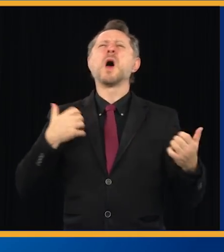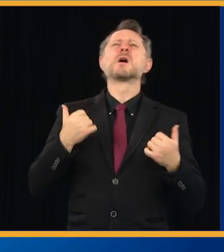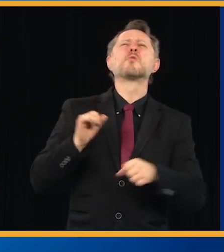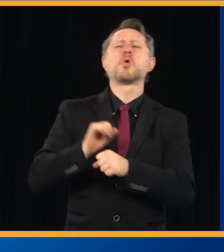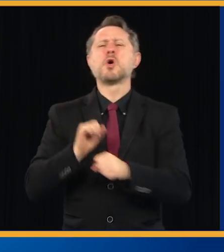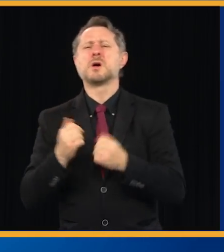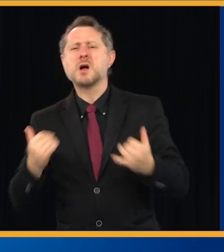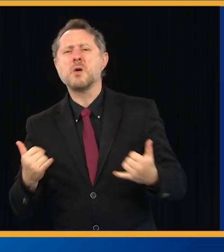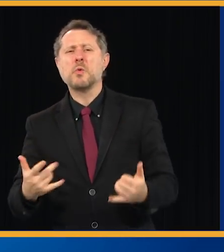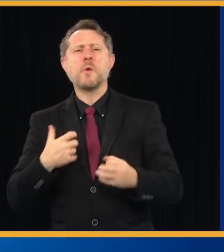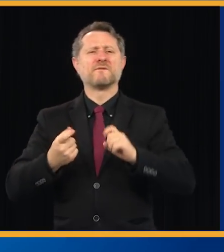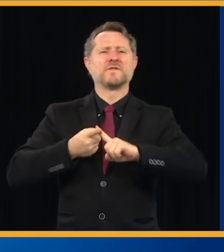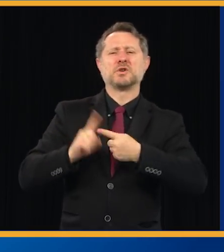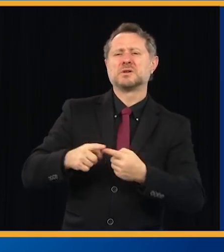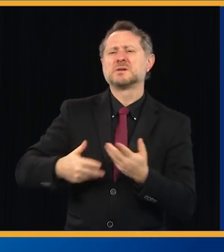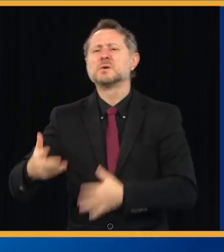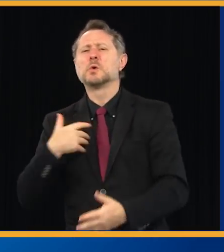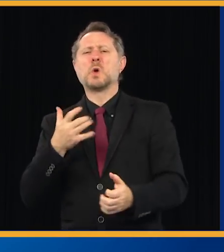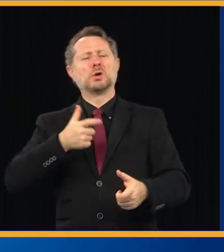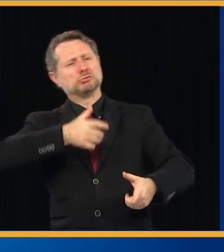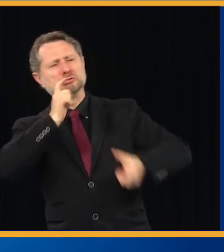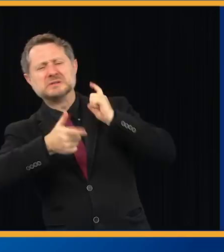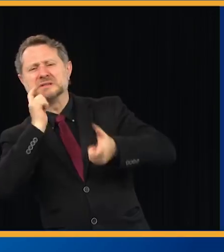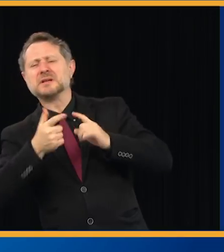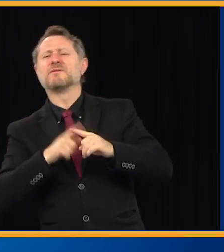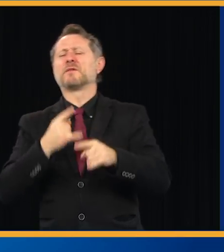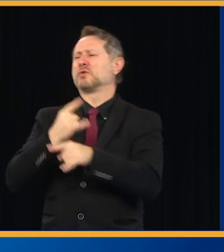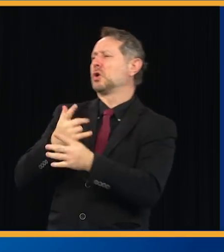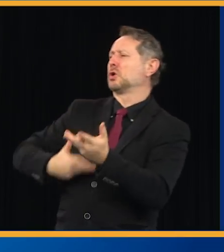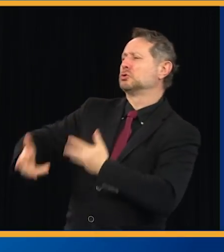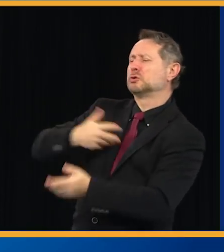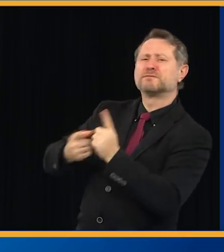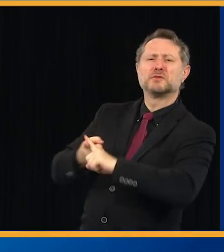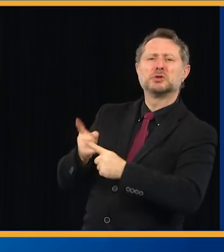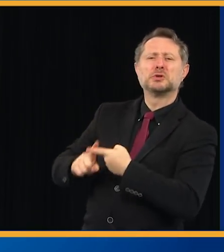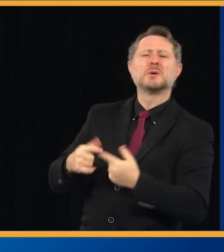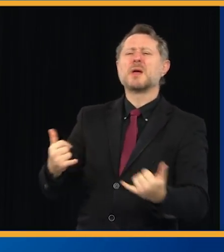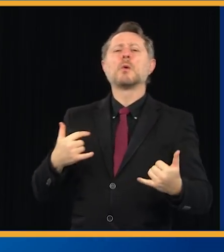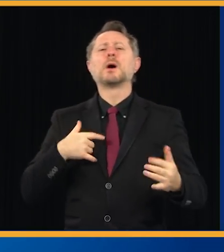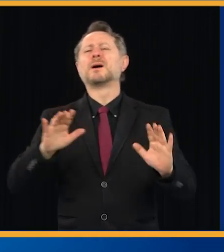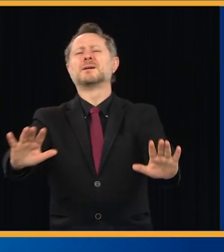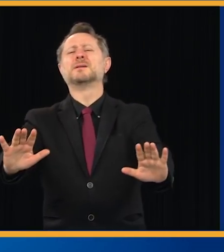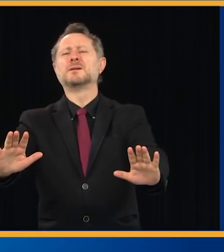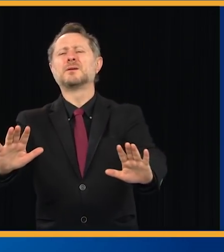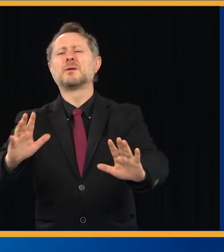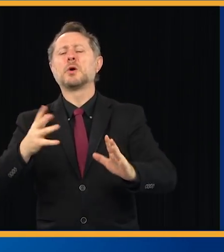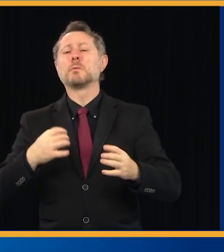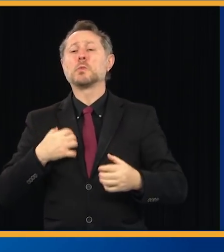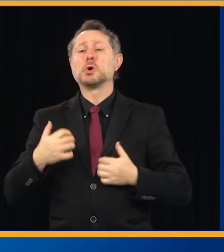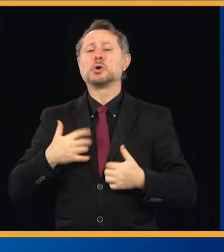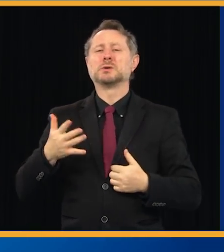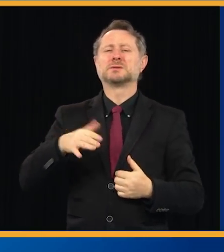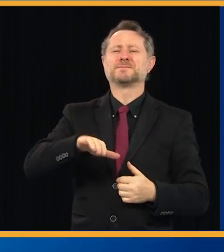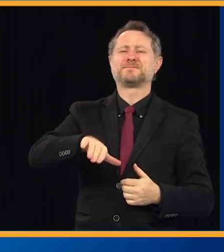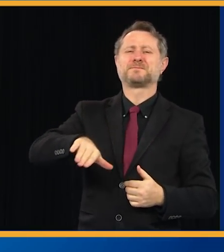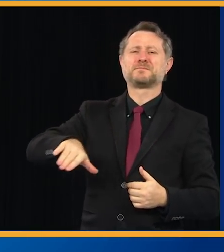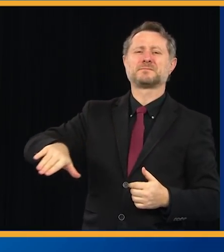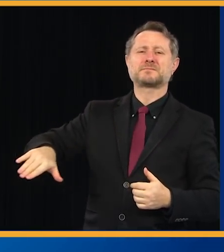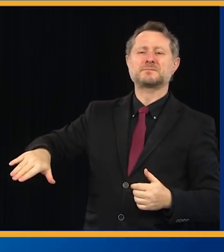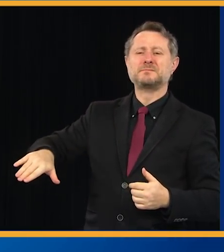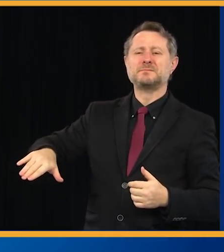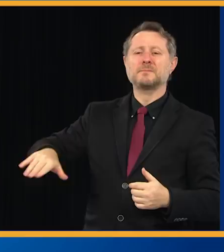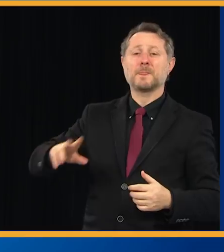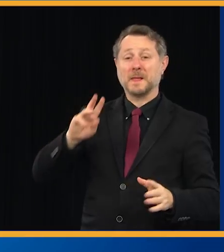do, by the way. But it's not about emotion. It's not about political position